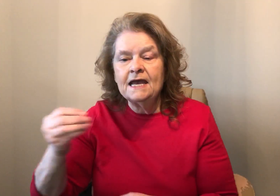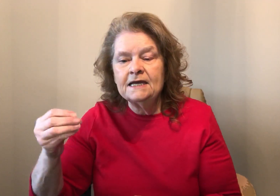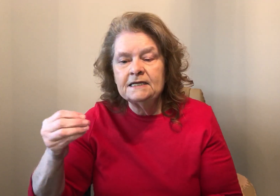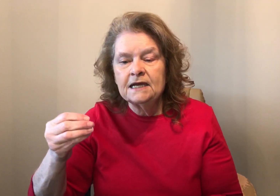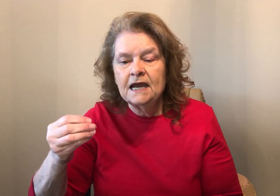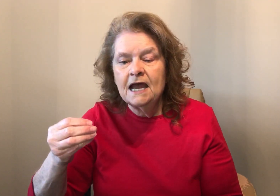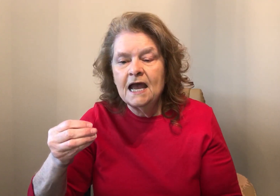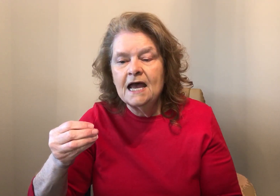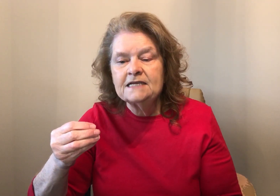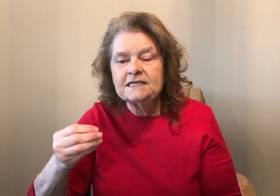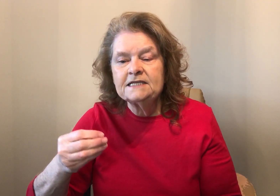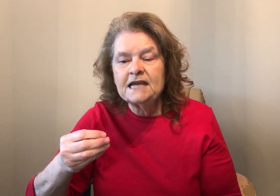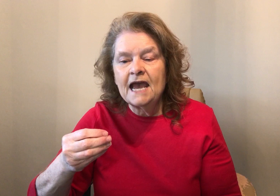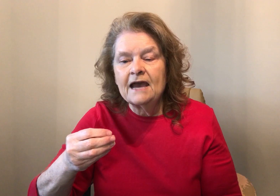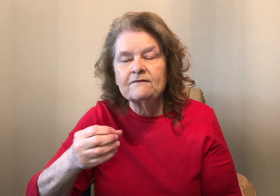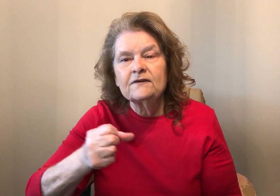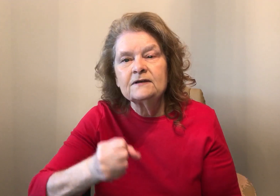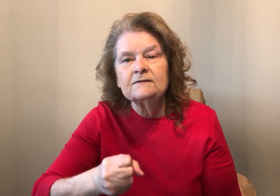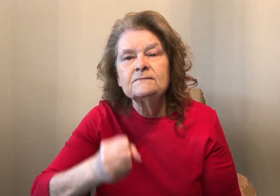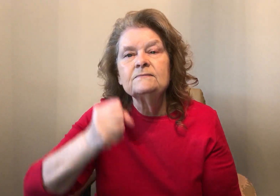and staff.